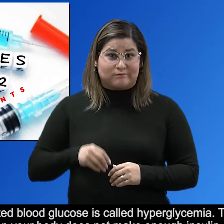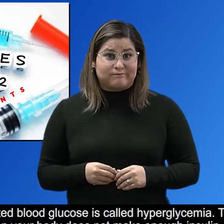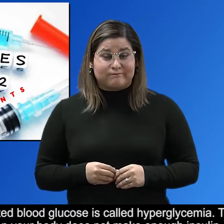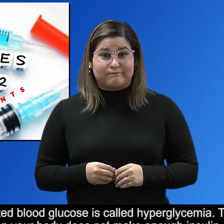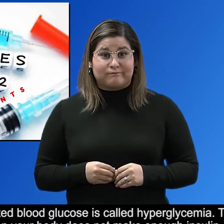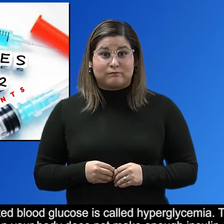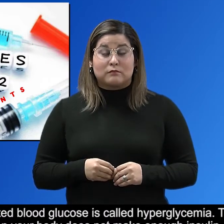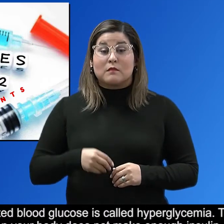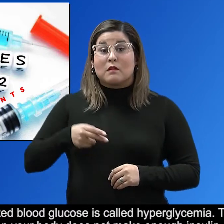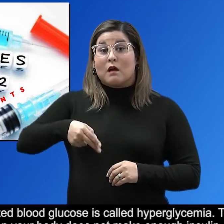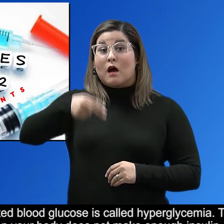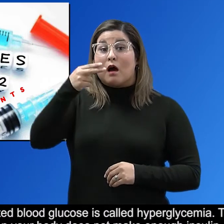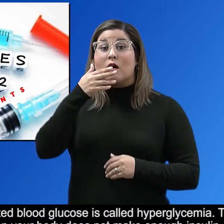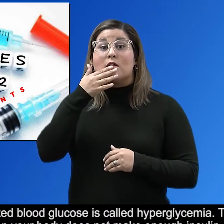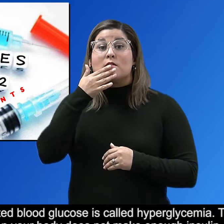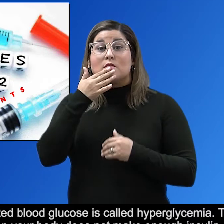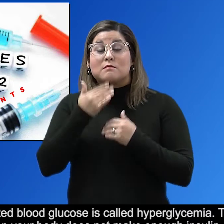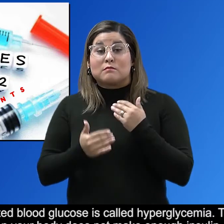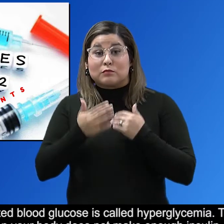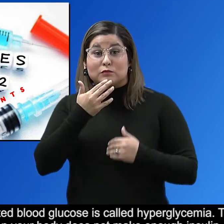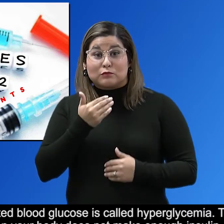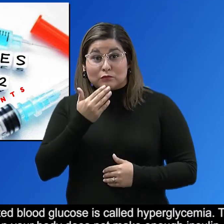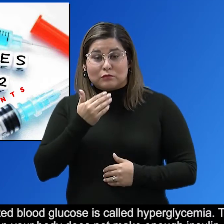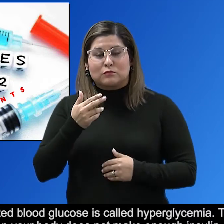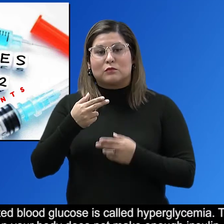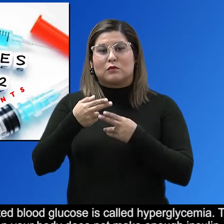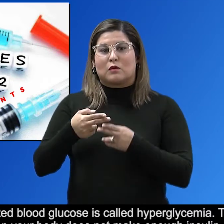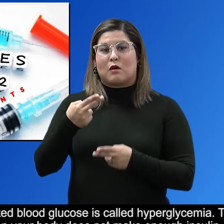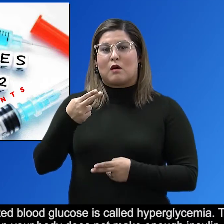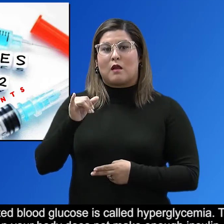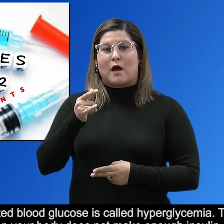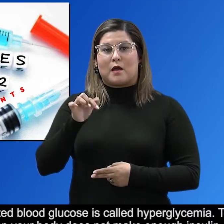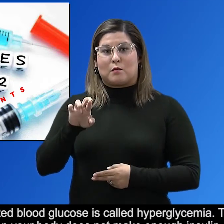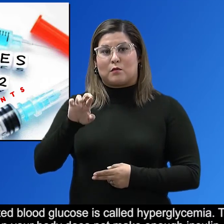Elevated blood glucose is called hyperglycemia.